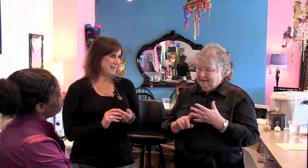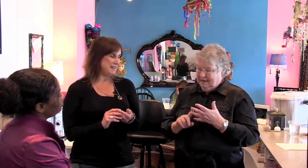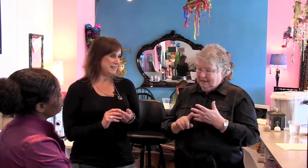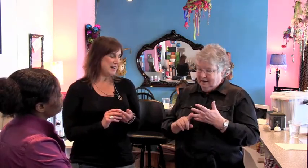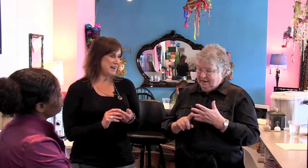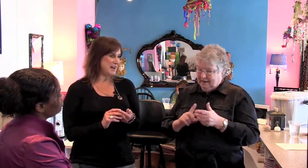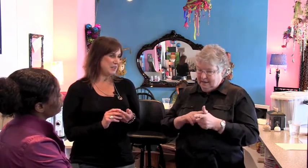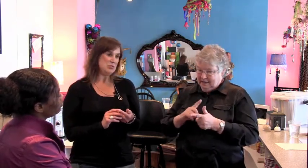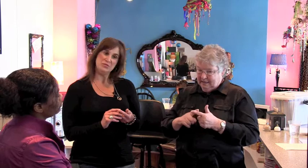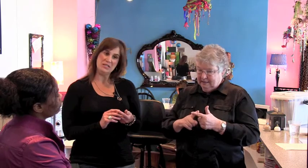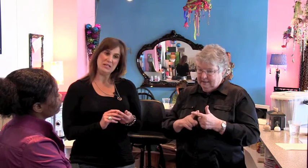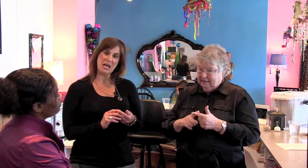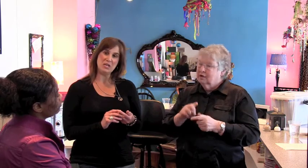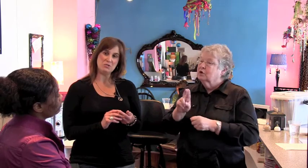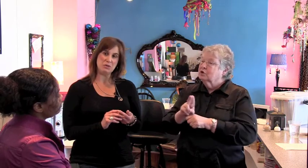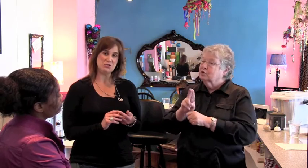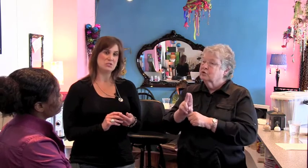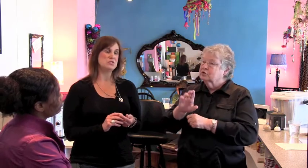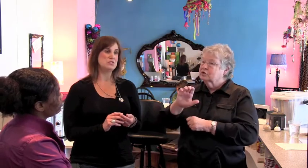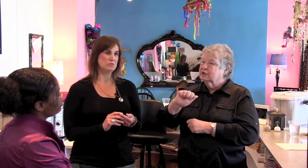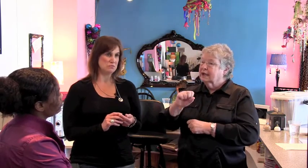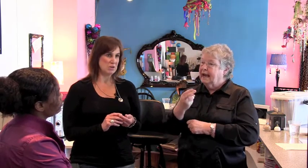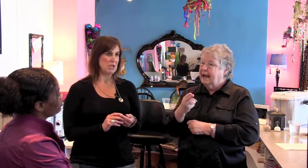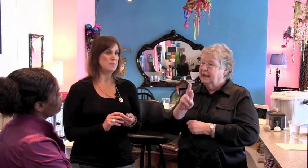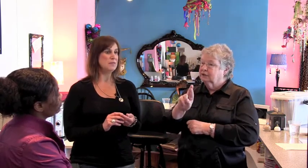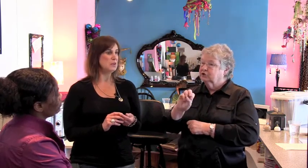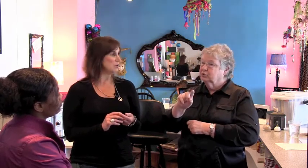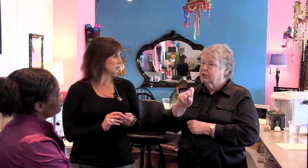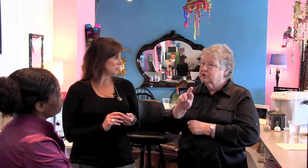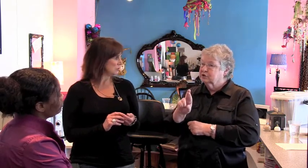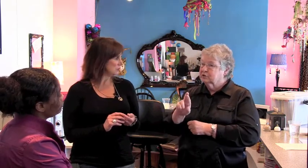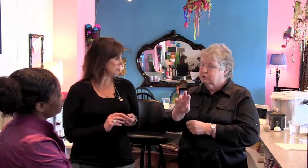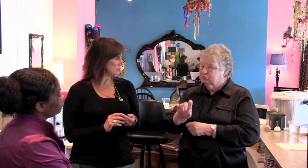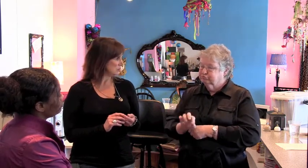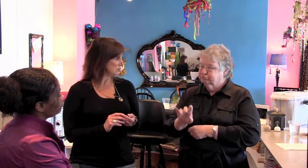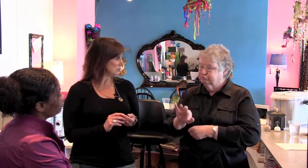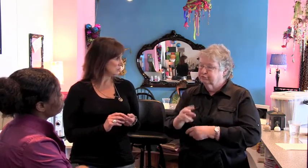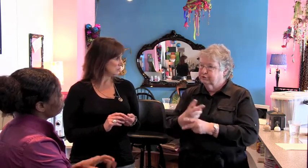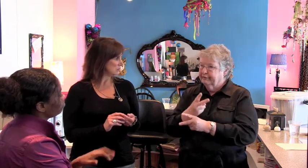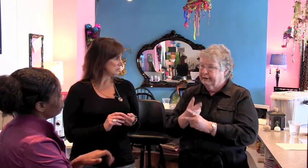and then using the cash register to ring up the order.